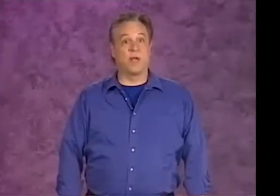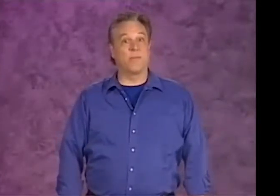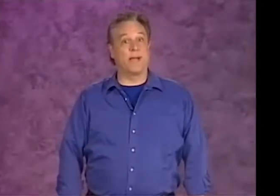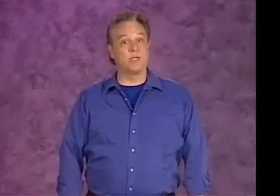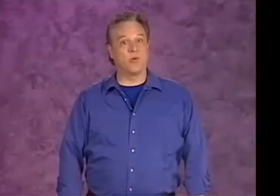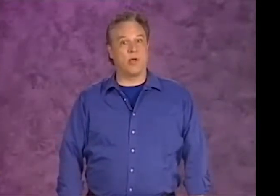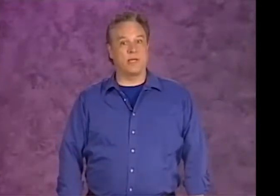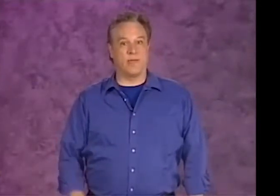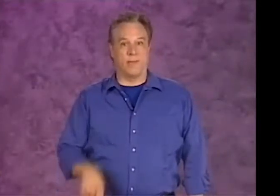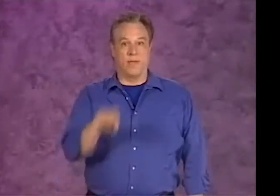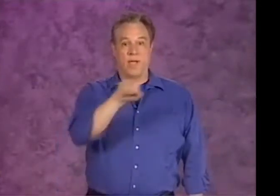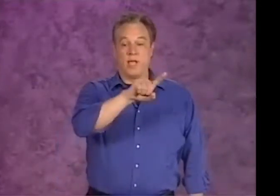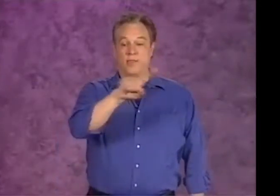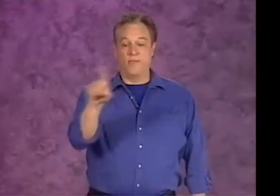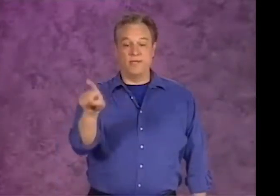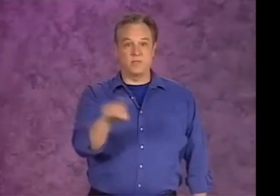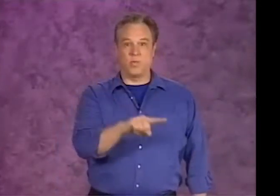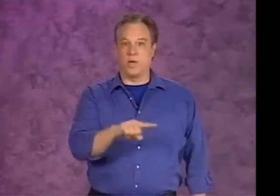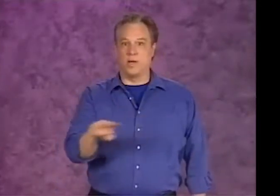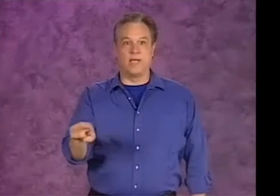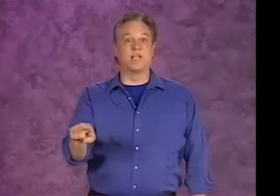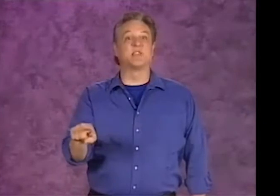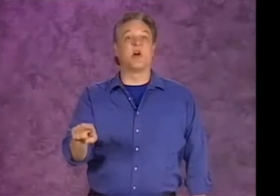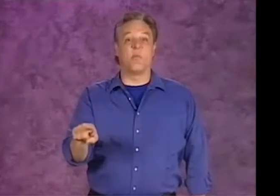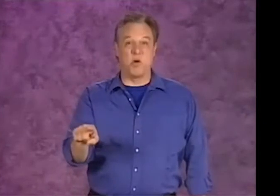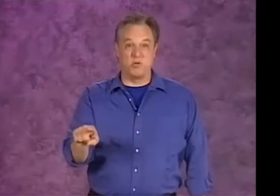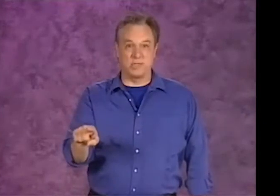Z. Better known by some as the mark of Zorro.